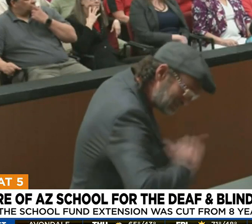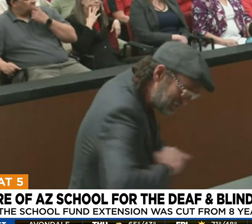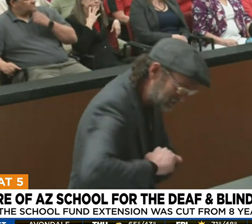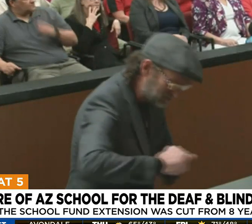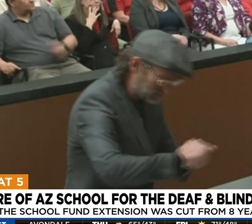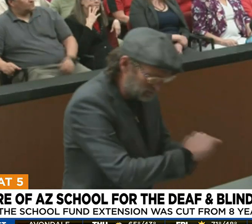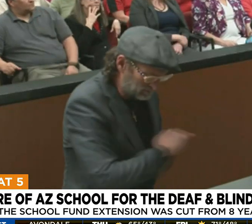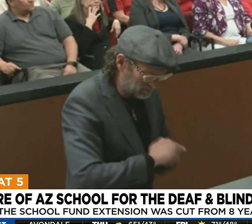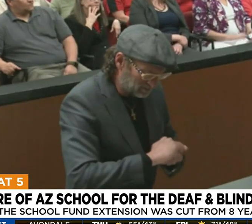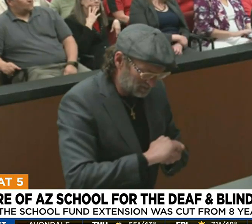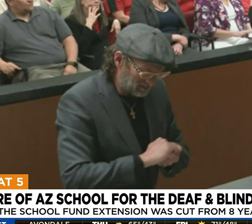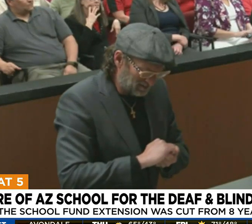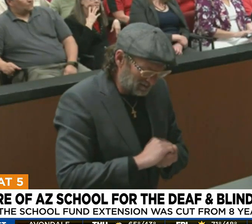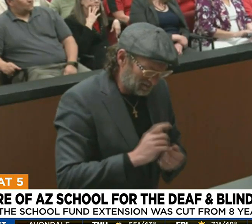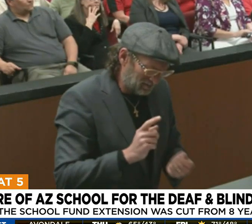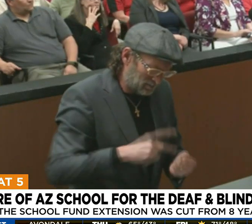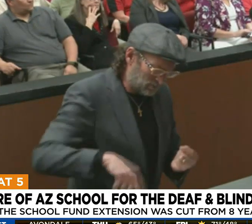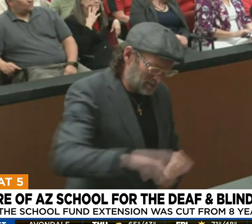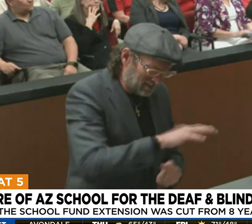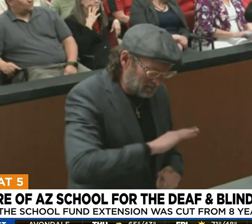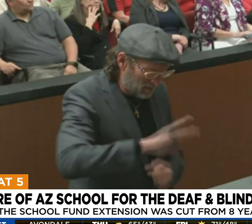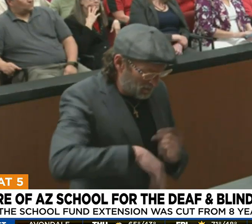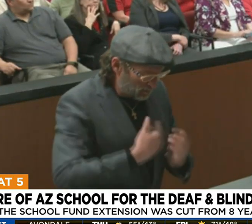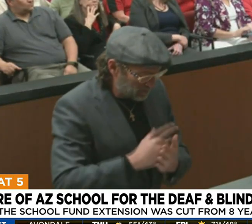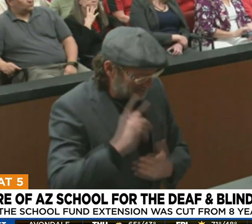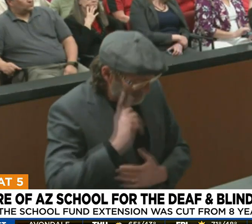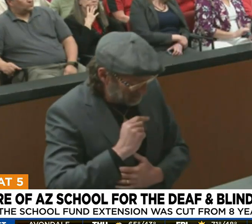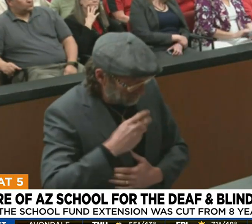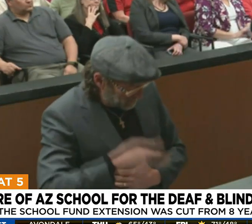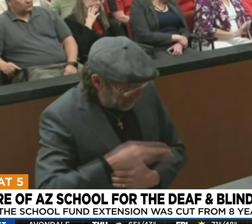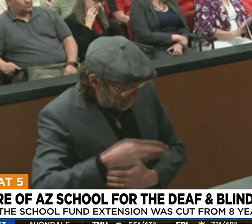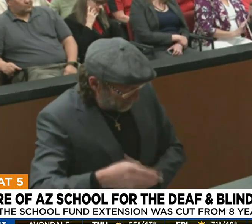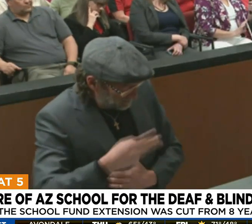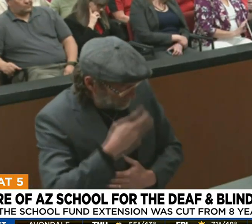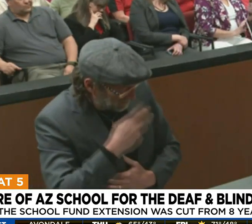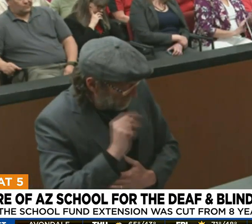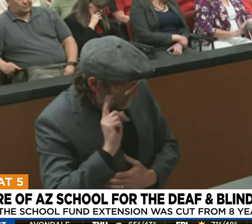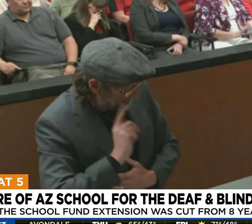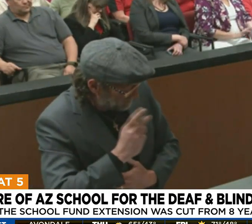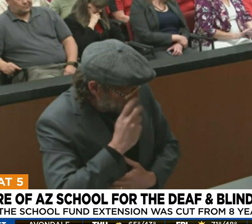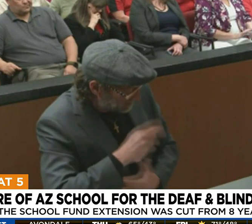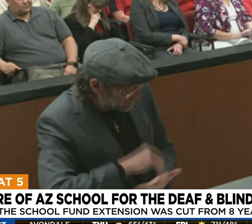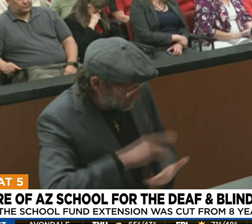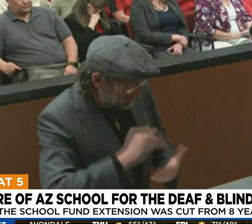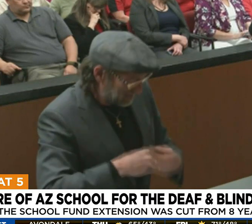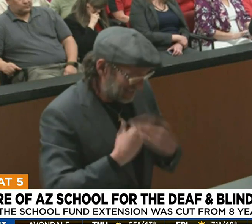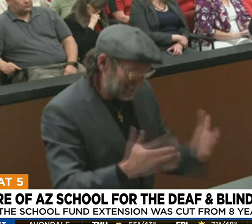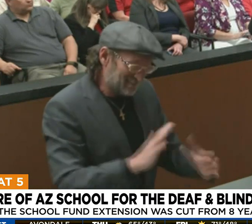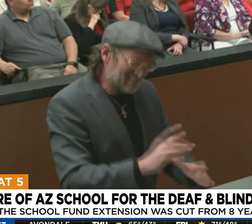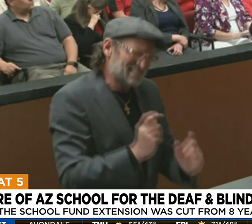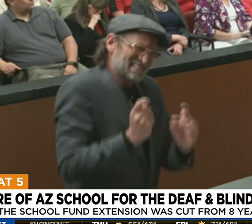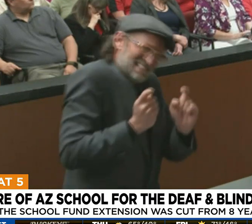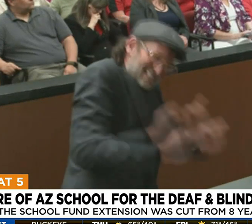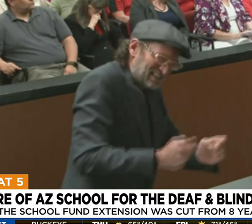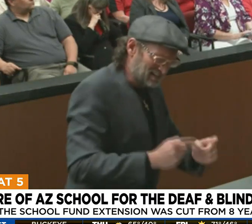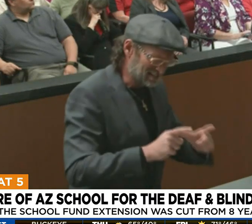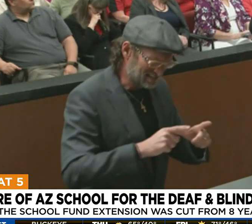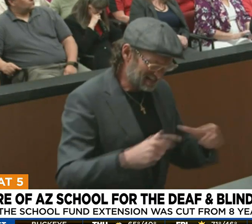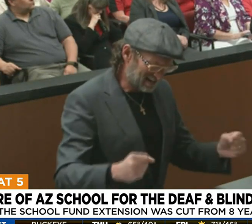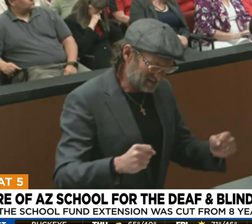to save the lives of Arizona's Deaf, Hard of Hearing, Blind and Deaf-Blind students. One of the speakers at